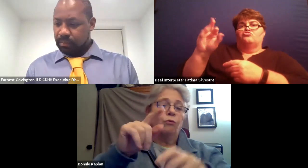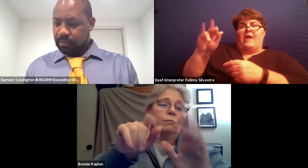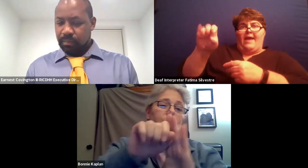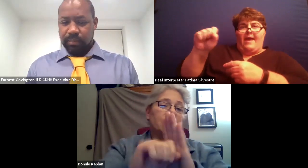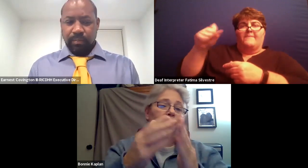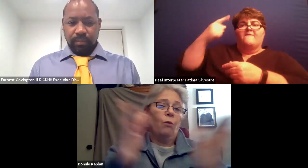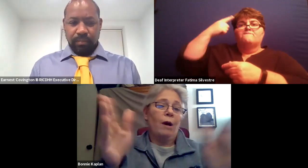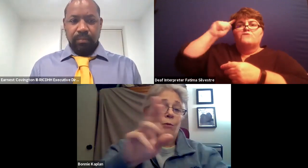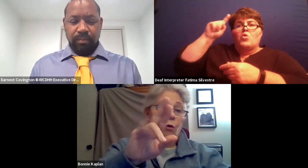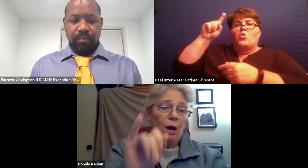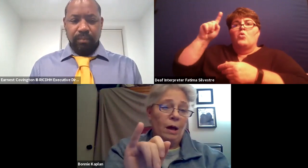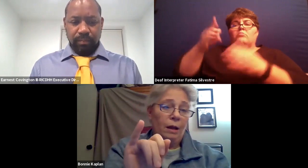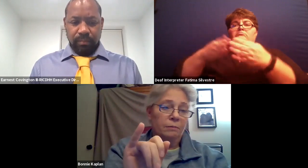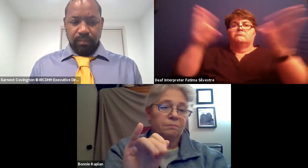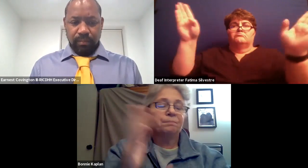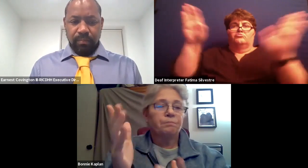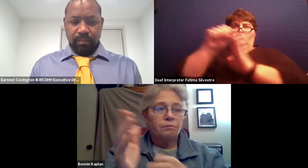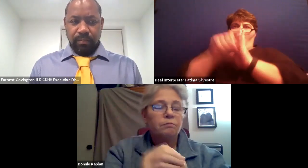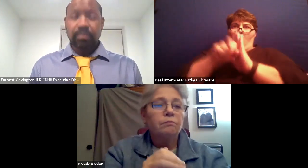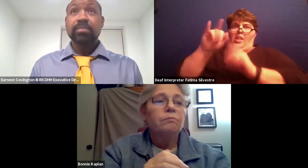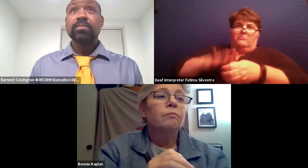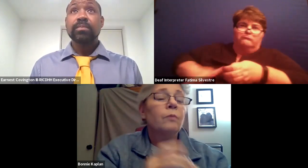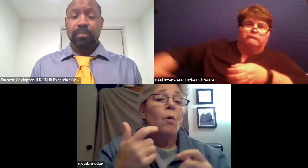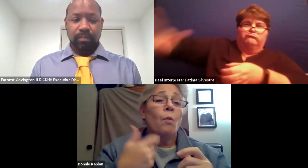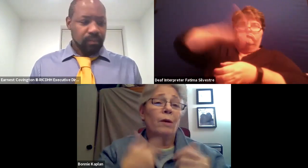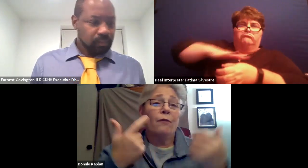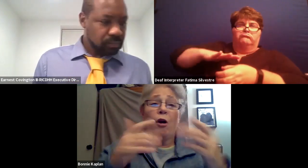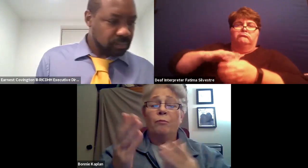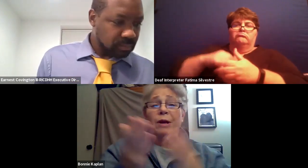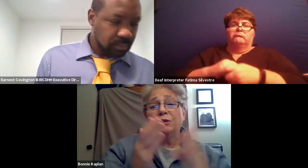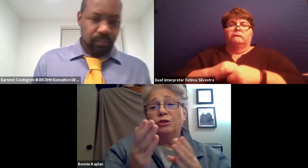crime for the state of Rhode Island.